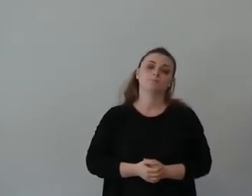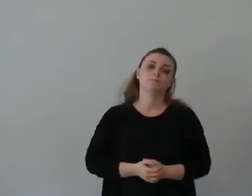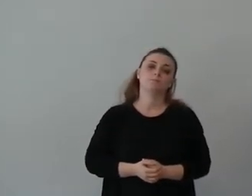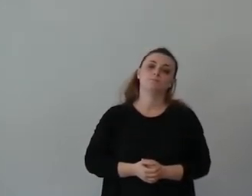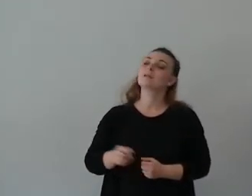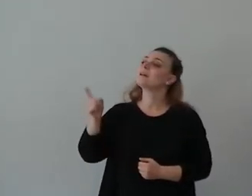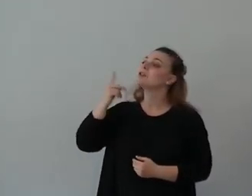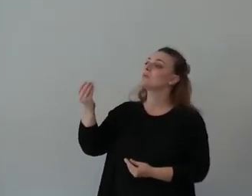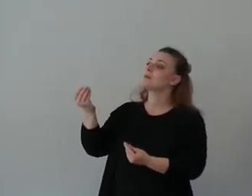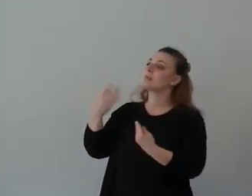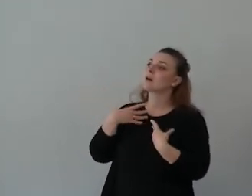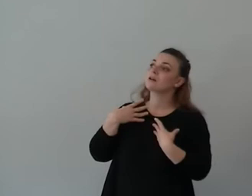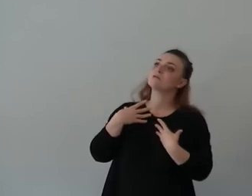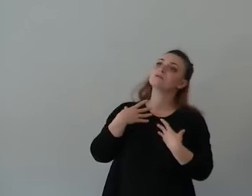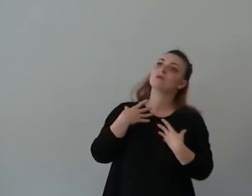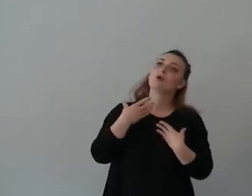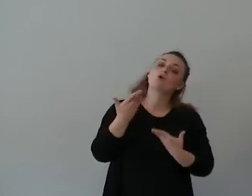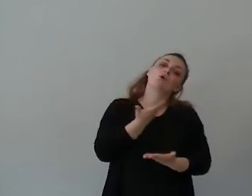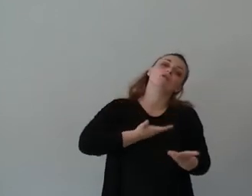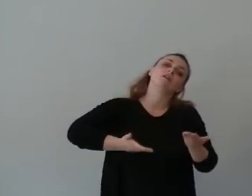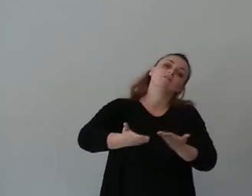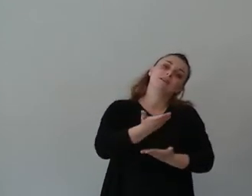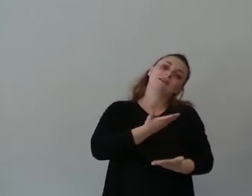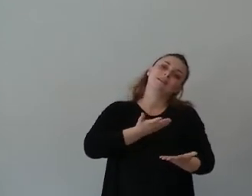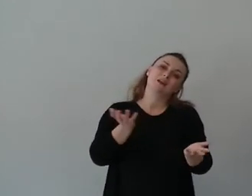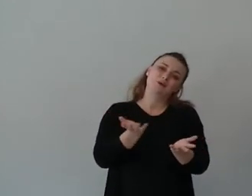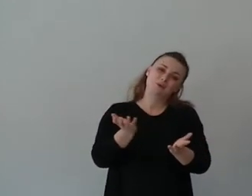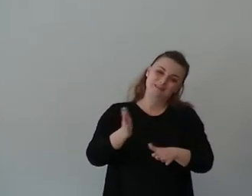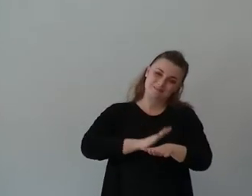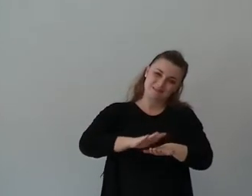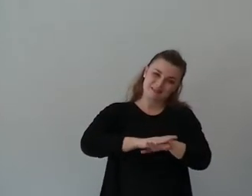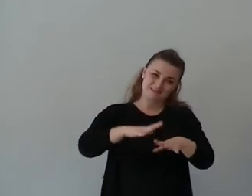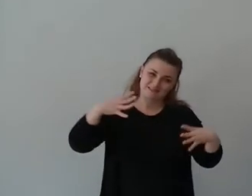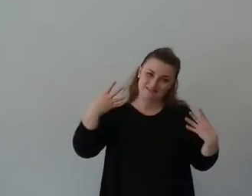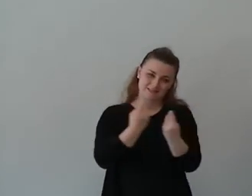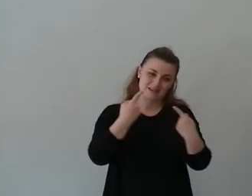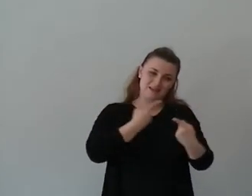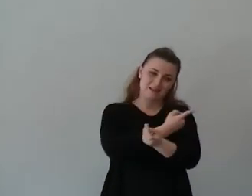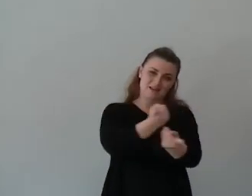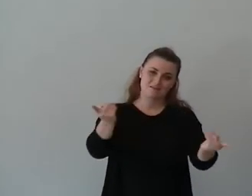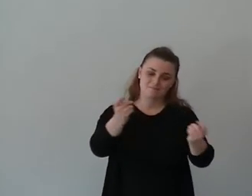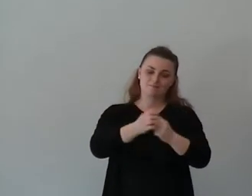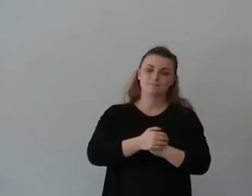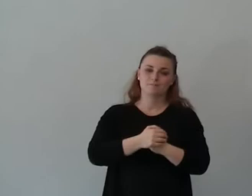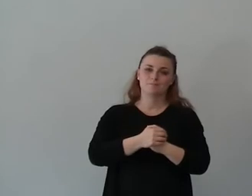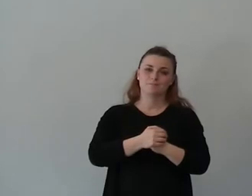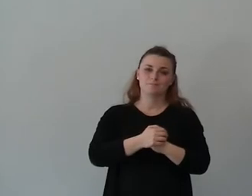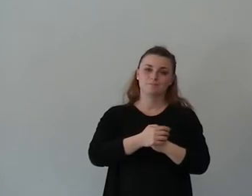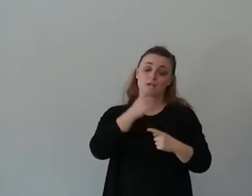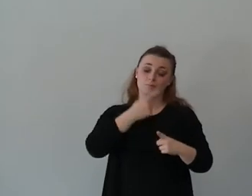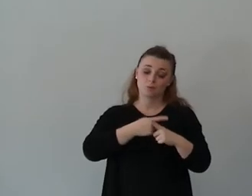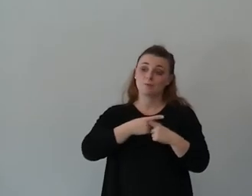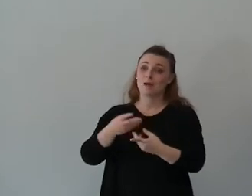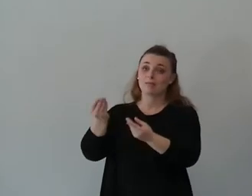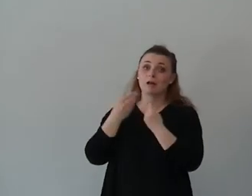esperienze con voi. And He's provided different tools for me to use in ministry. E mi ha dato anche alcuni strumenti